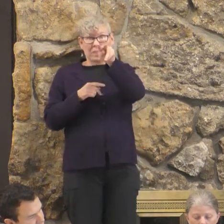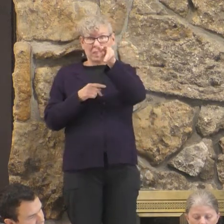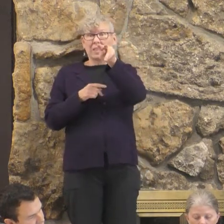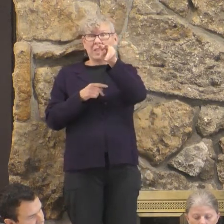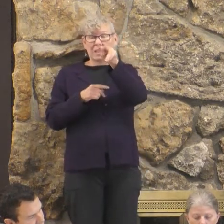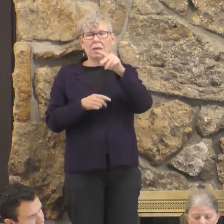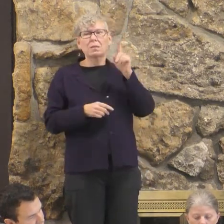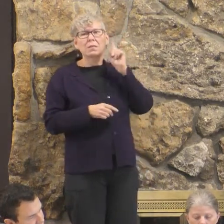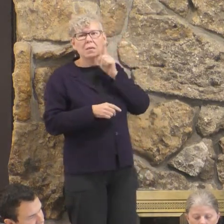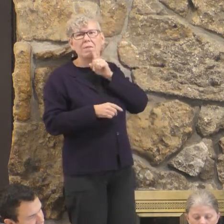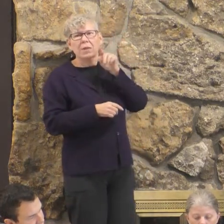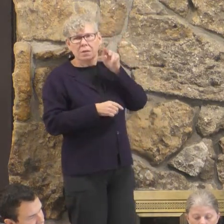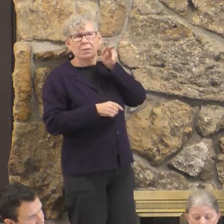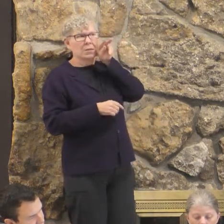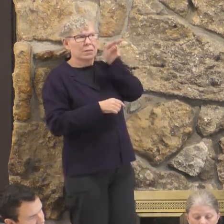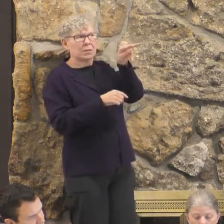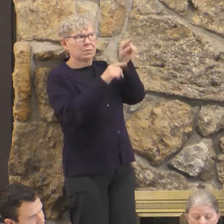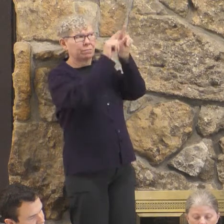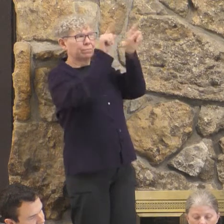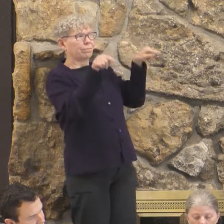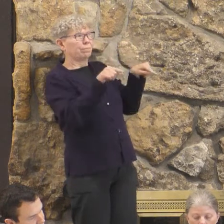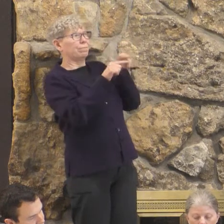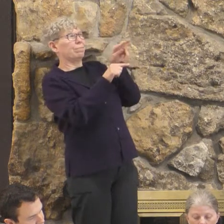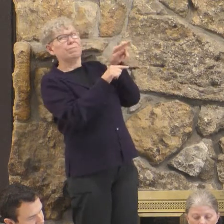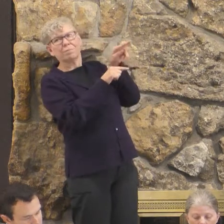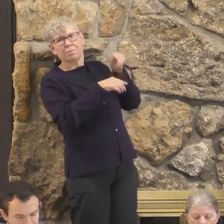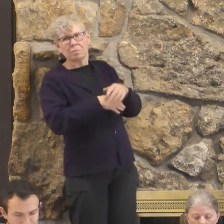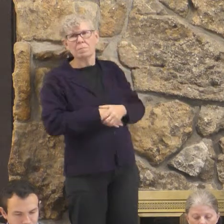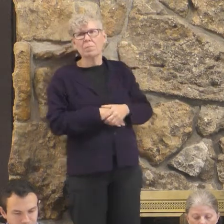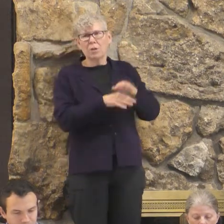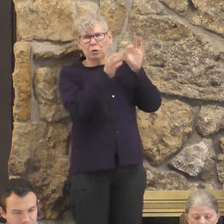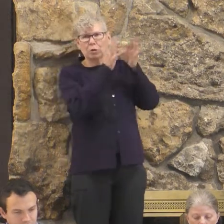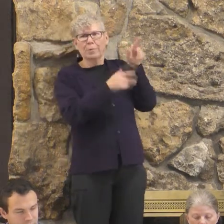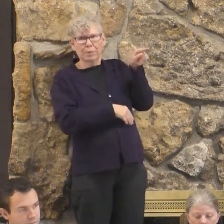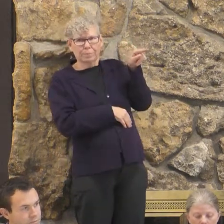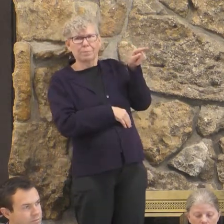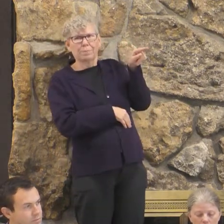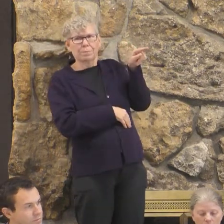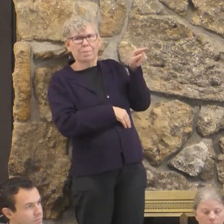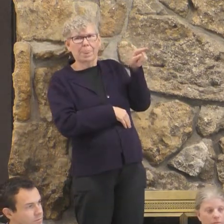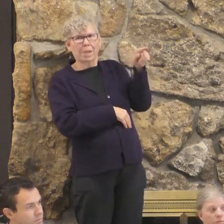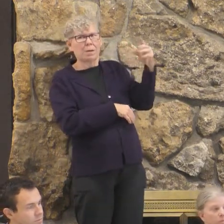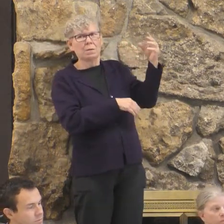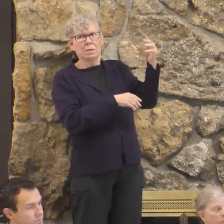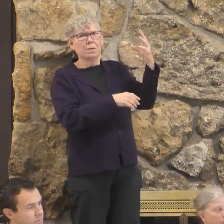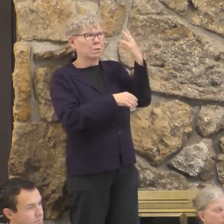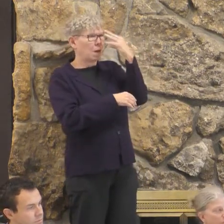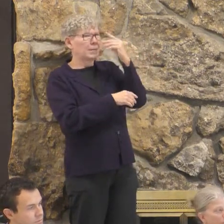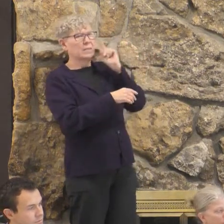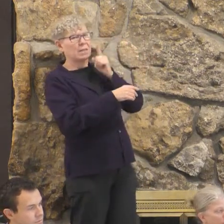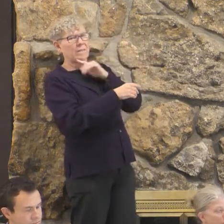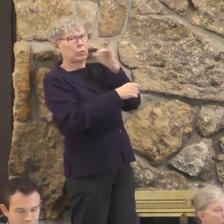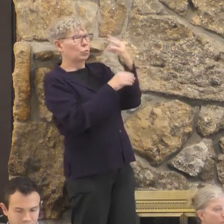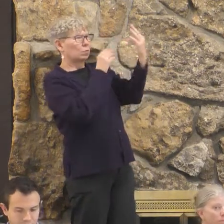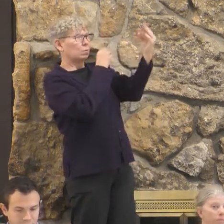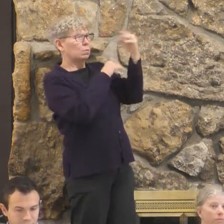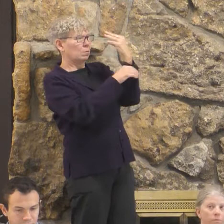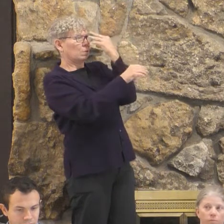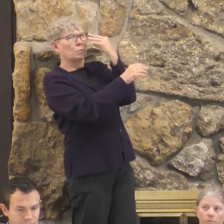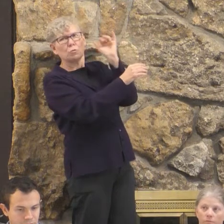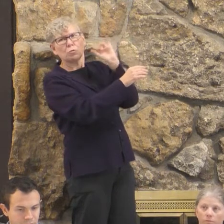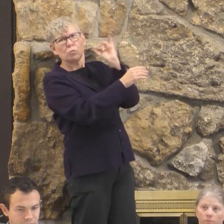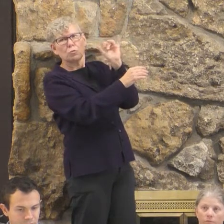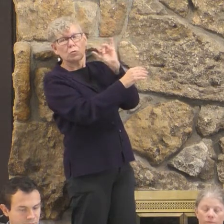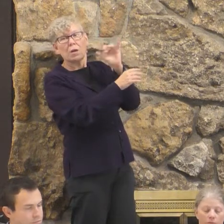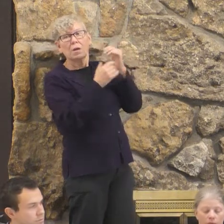laptop computer. There are certain regulations from the Department of Justice about video remote interpreting, though. If those regulations are not